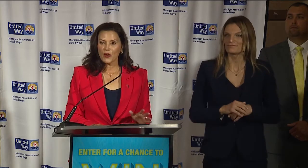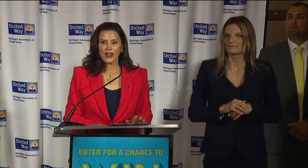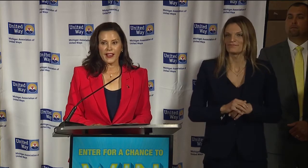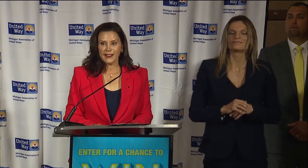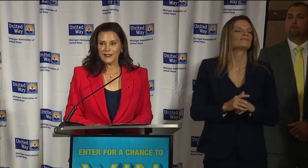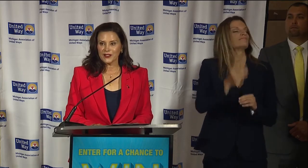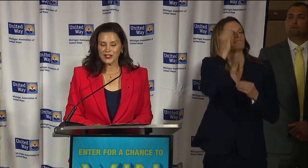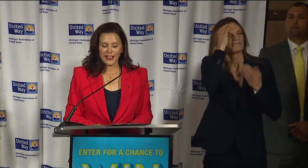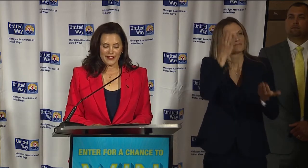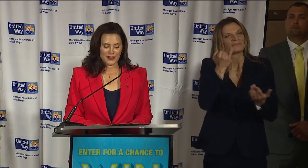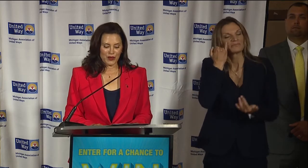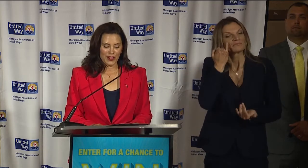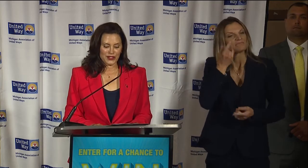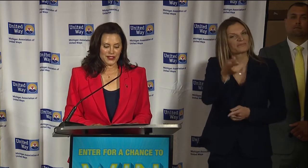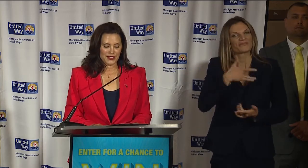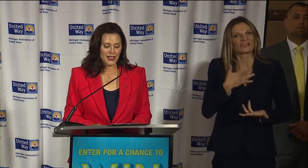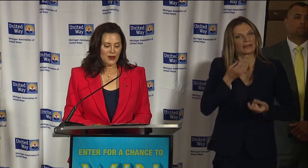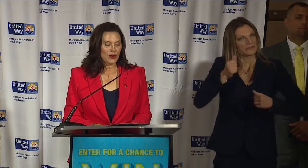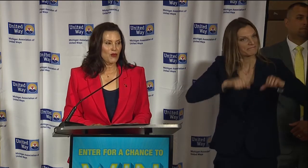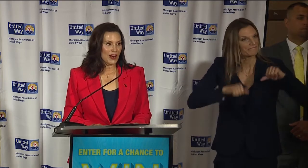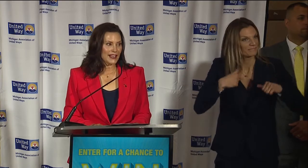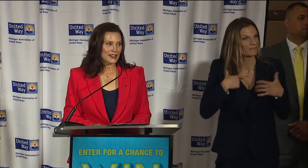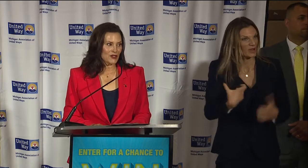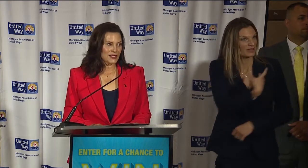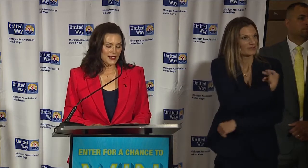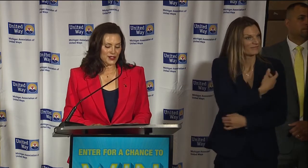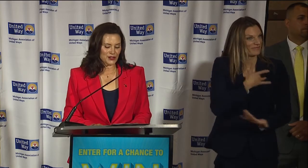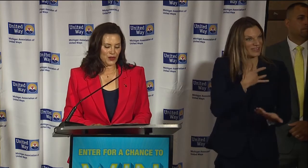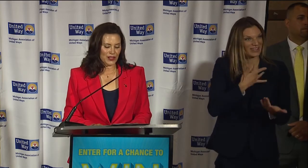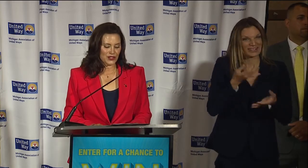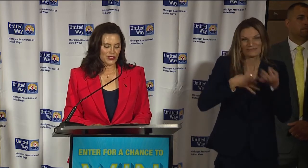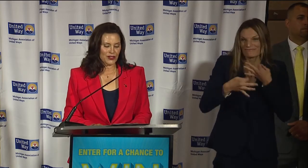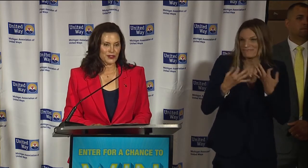It's okay if you still have some questions. We want to get those